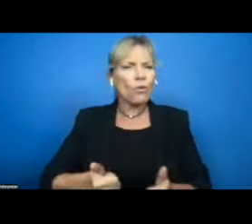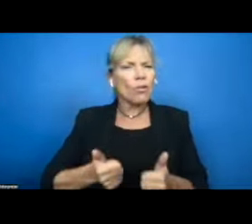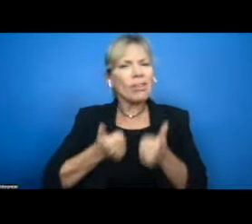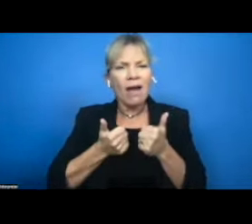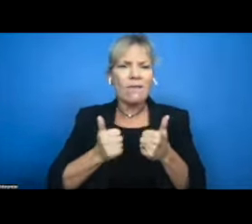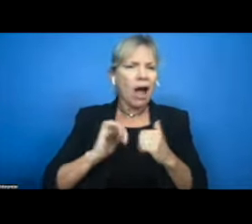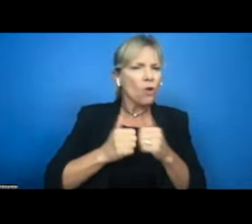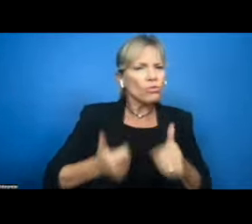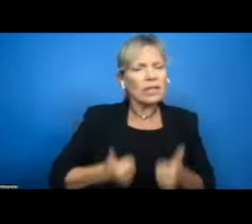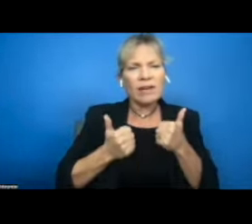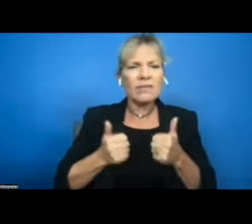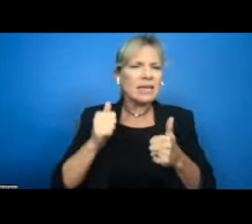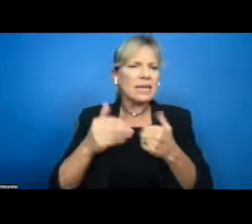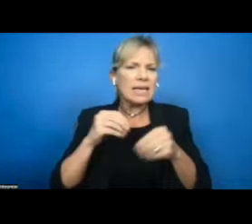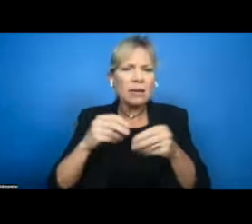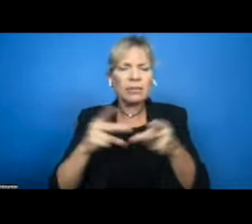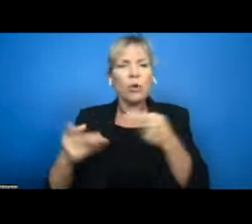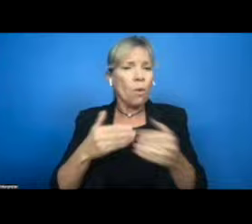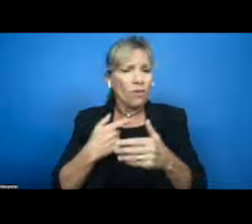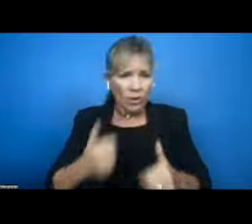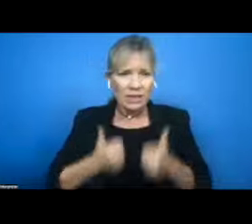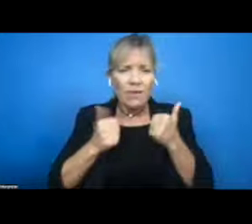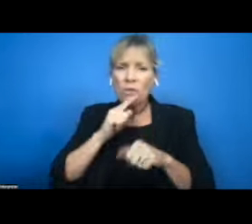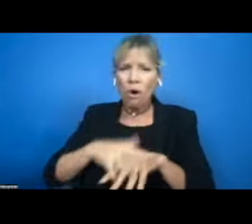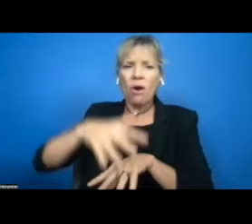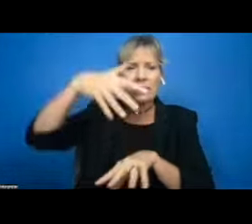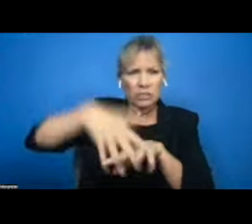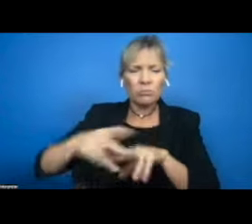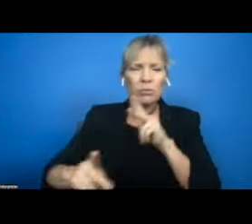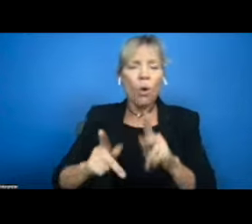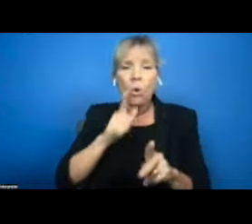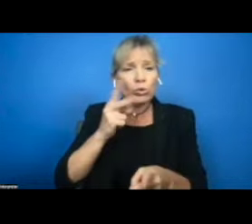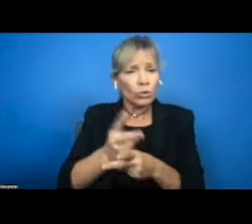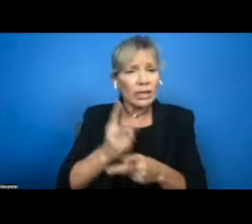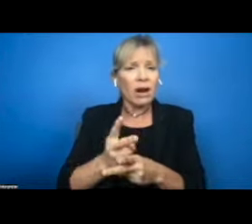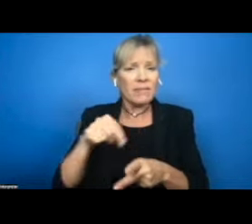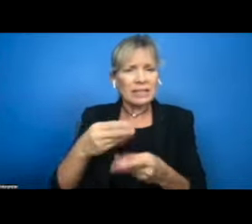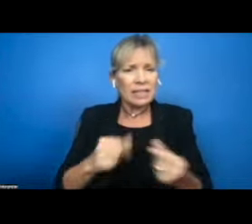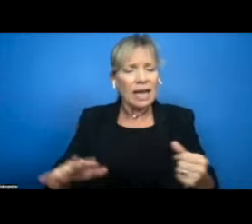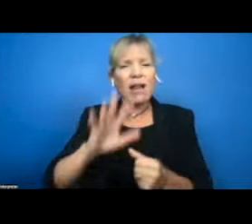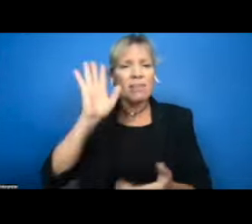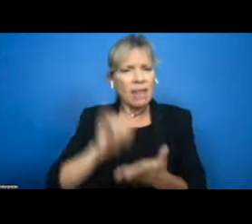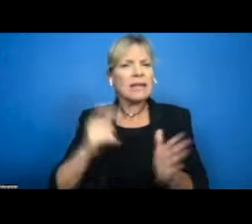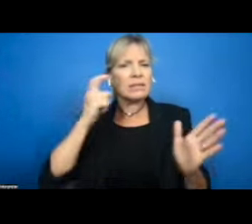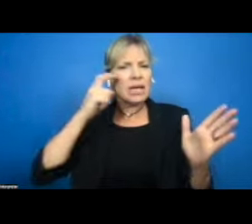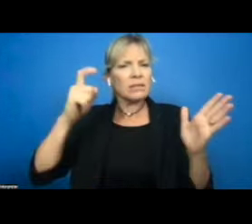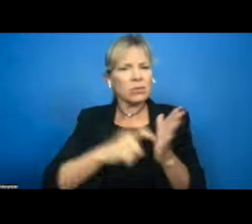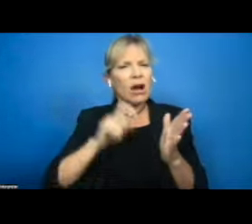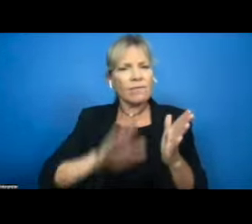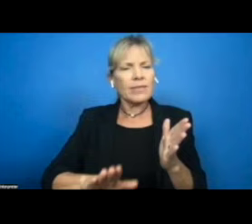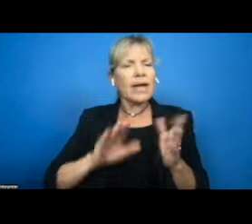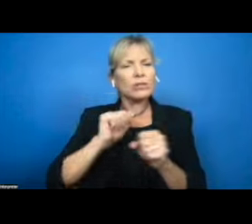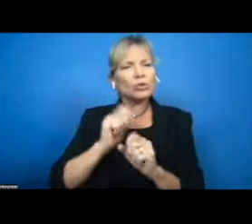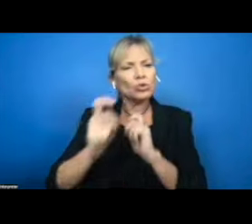place. Wherever we live, there are Indigenous peoples who cared for the land, and that is the acknowledgement of their